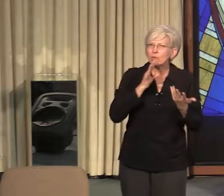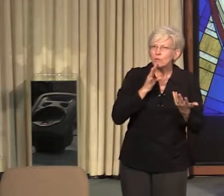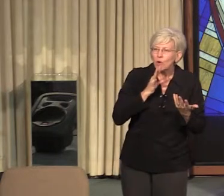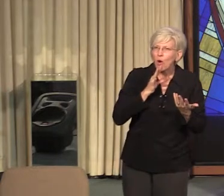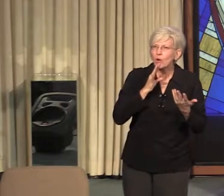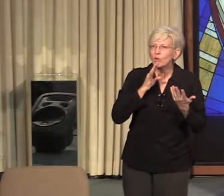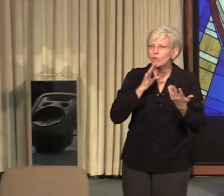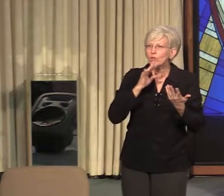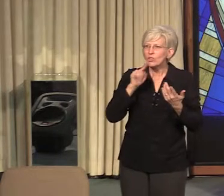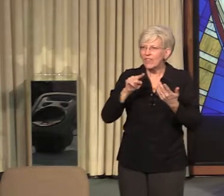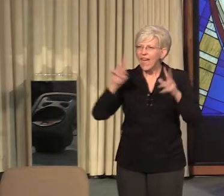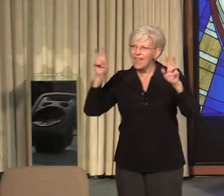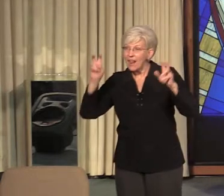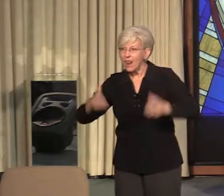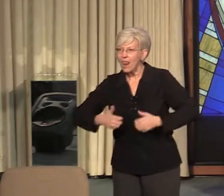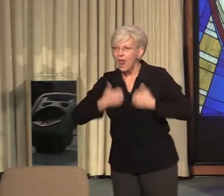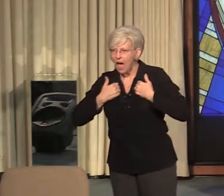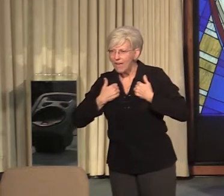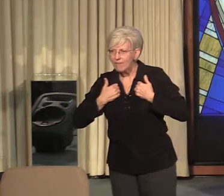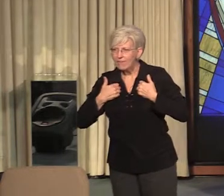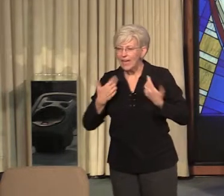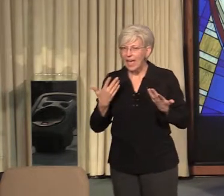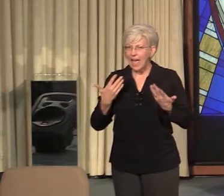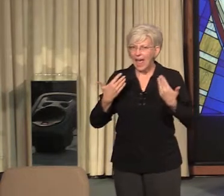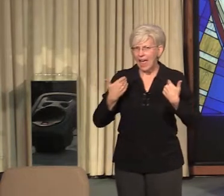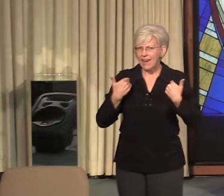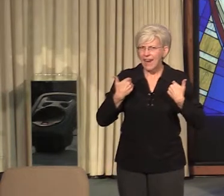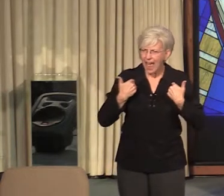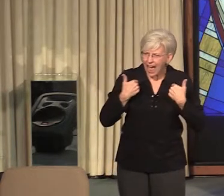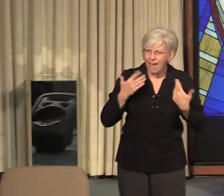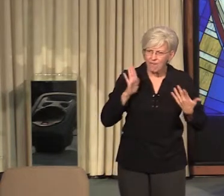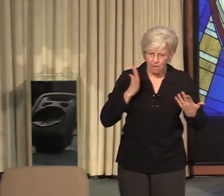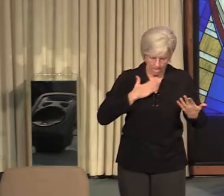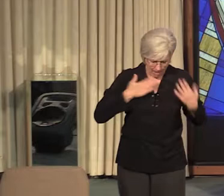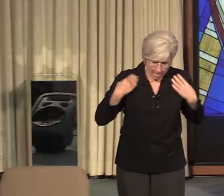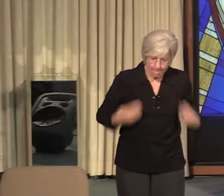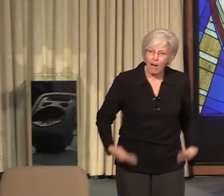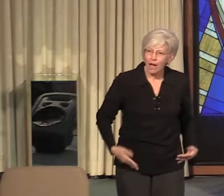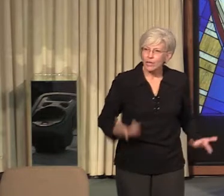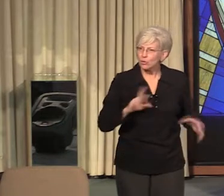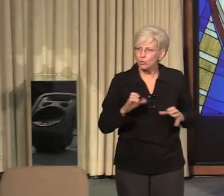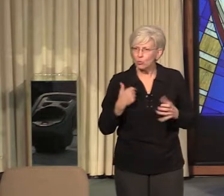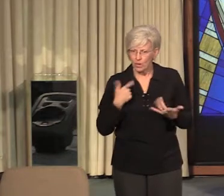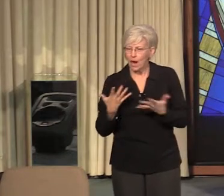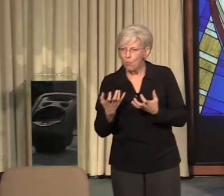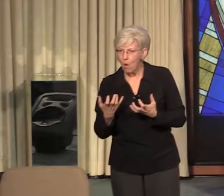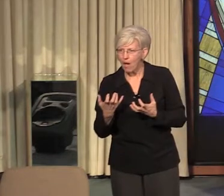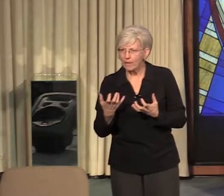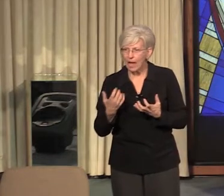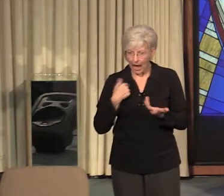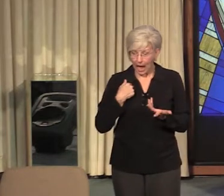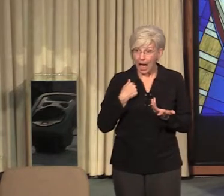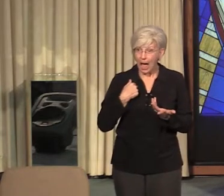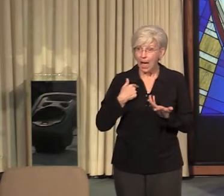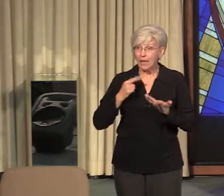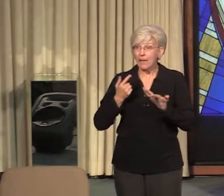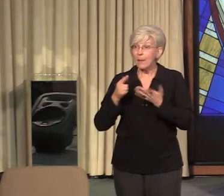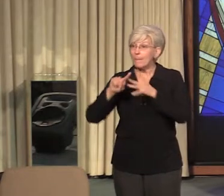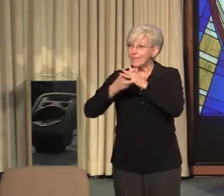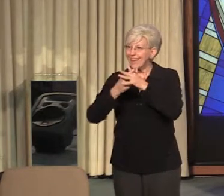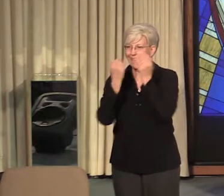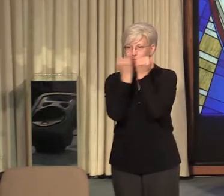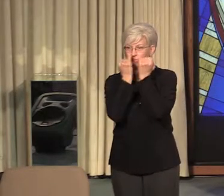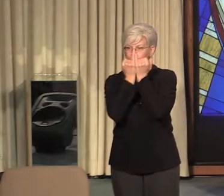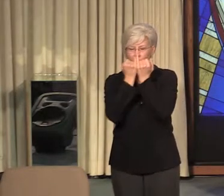wanted. I began to teach my body and got marvelous results. I told the life in my liver that it was